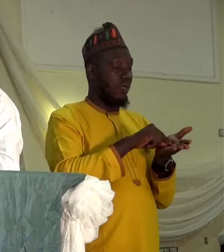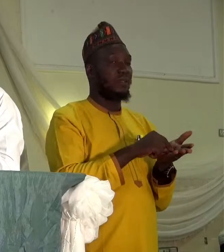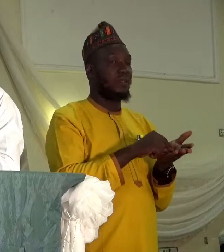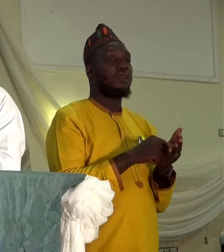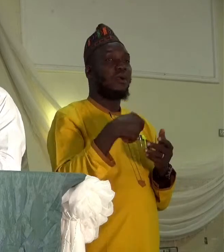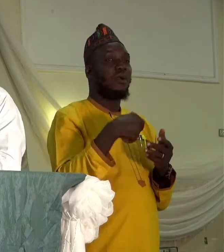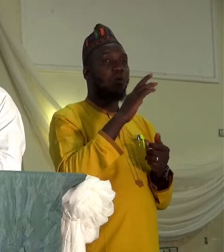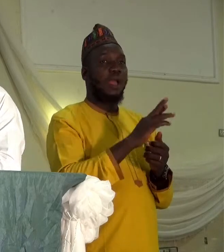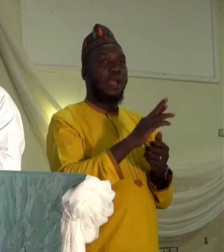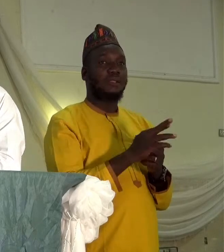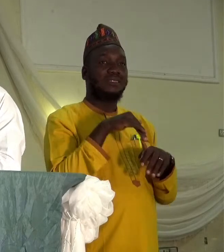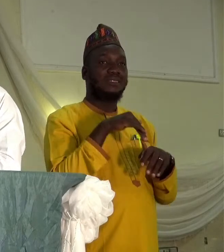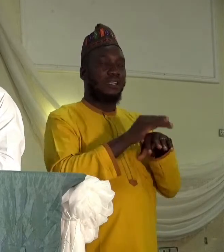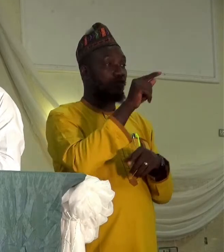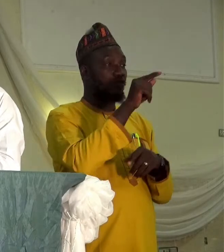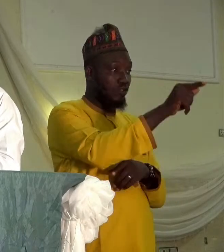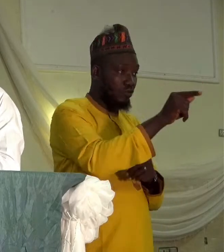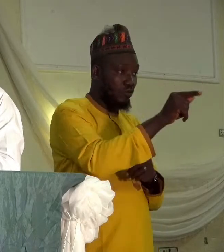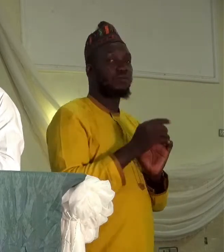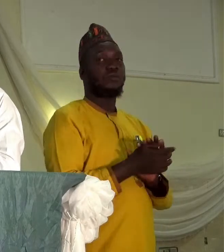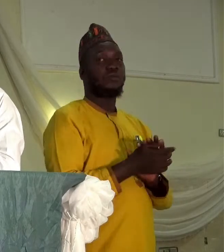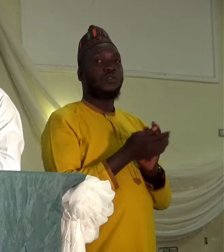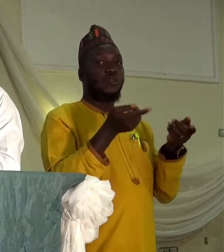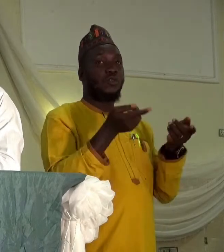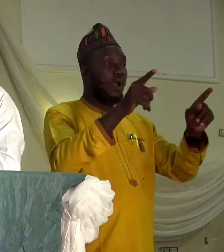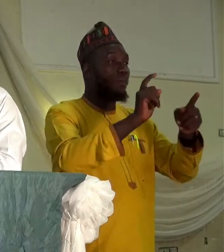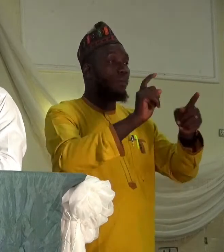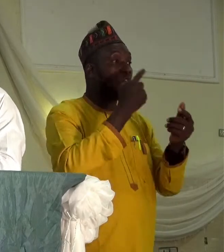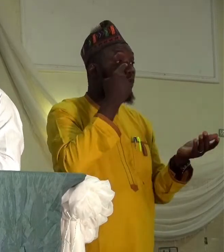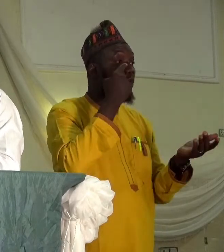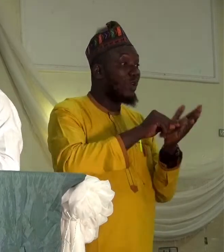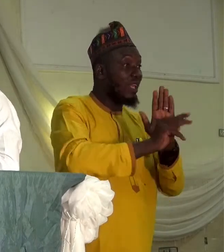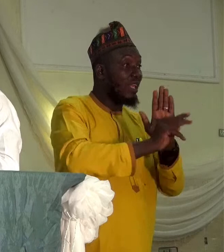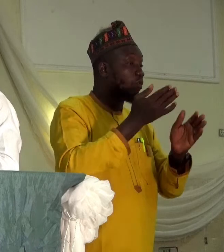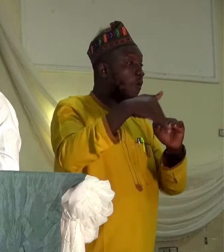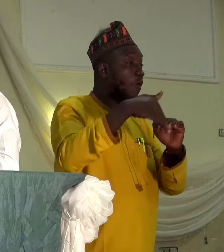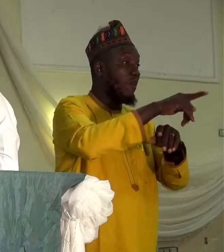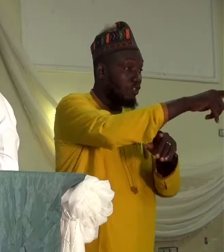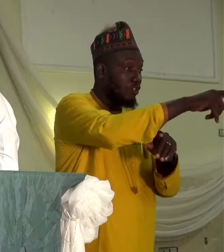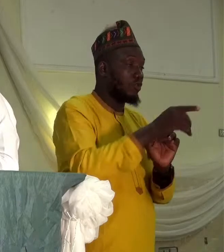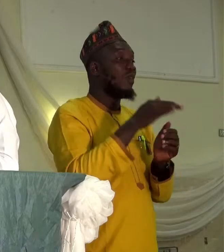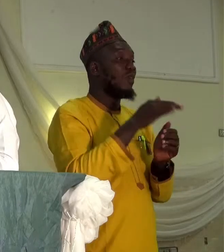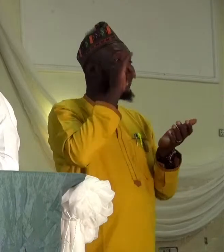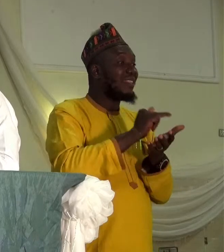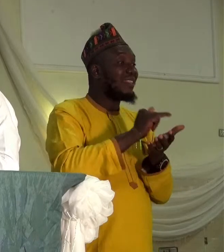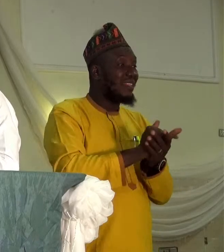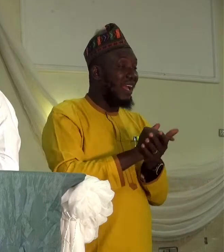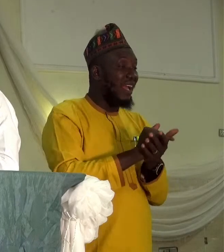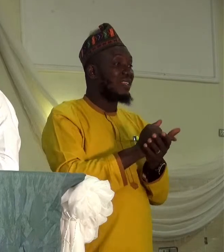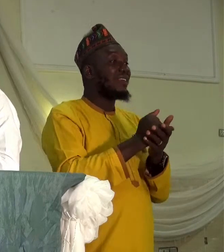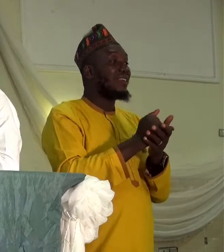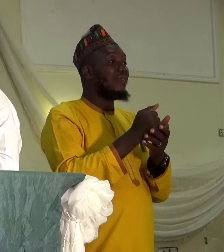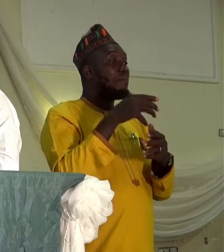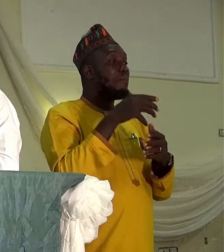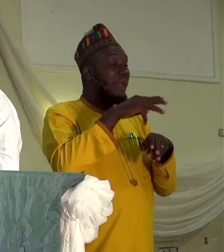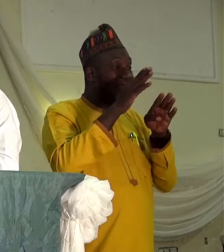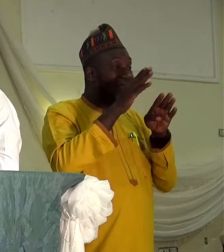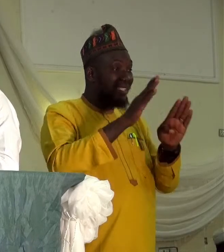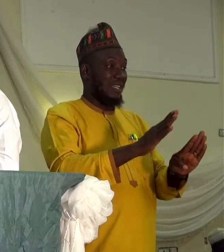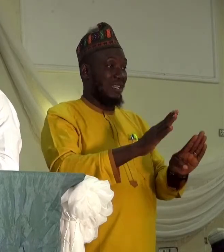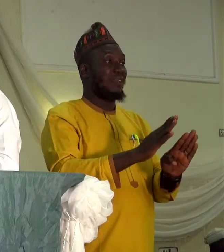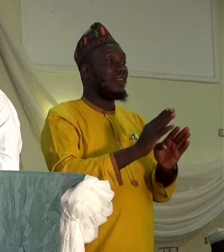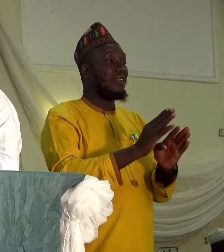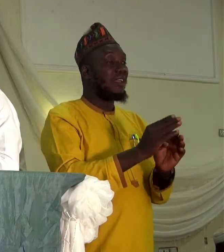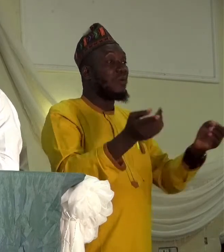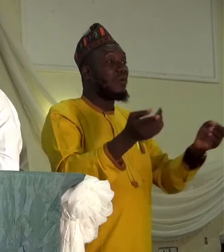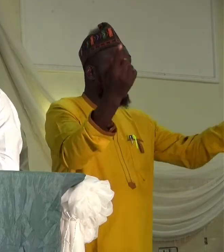Liyakuna rasulun shahidan alaykum, that the apostle might be witness over you. That Rasul came, he